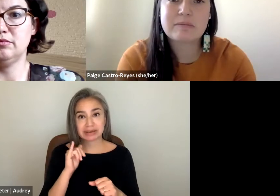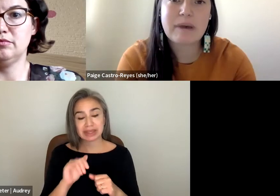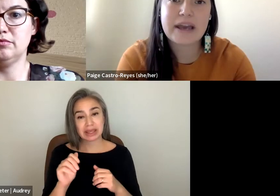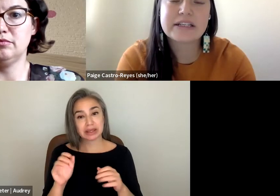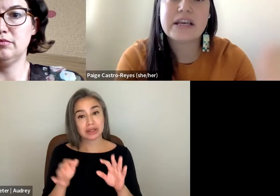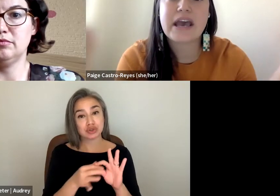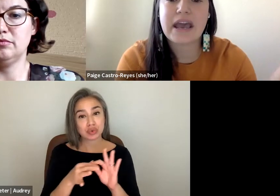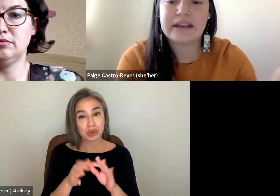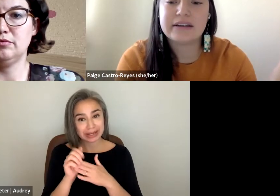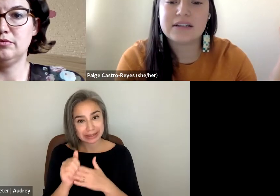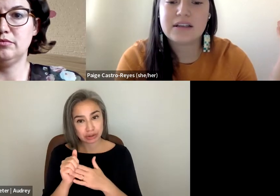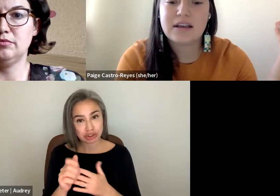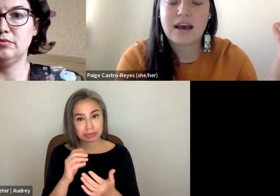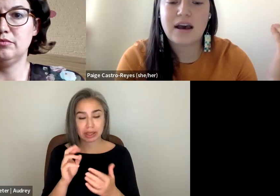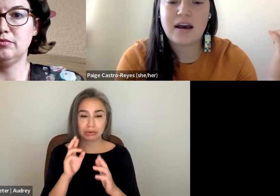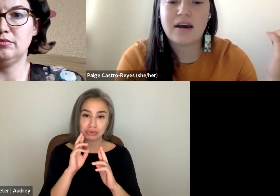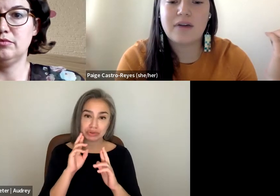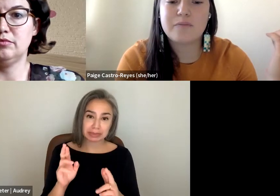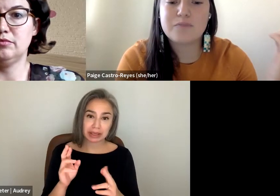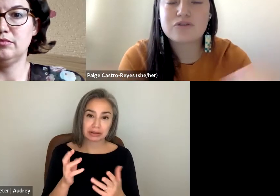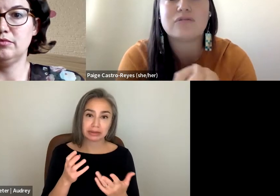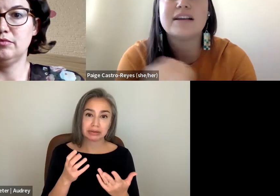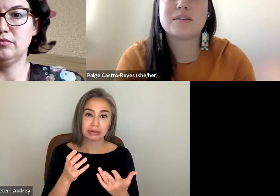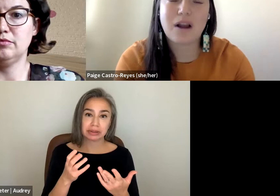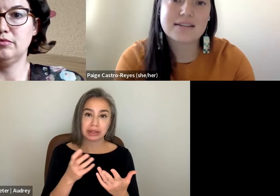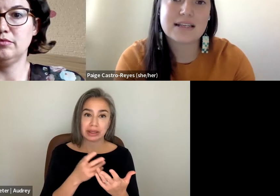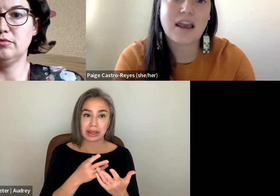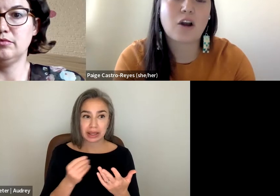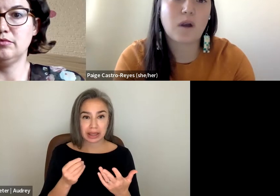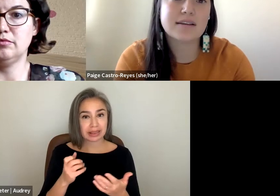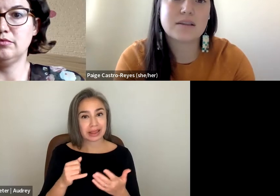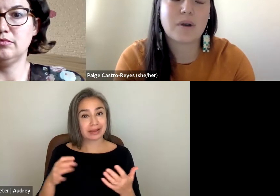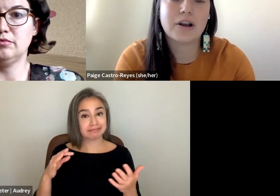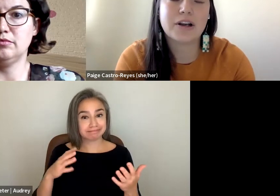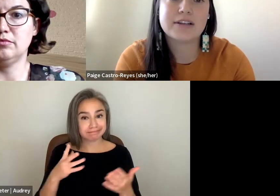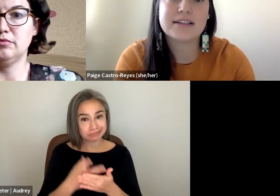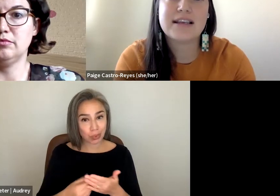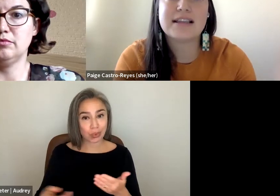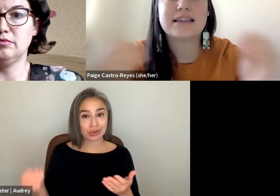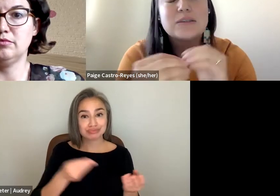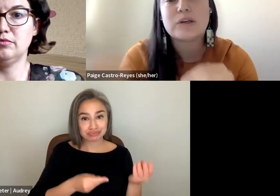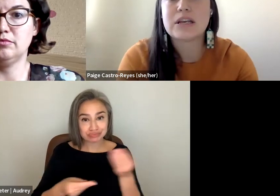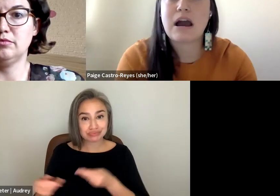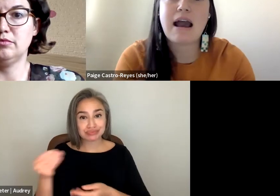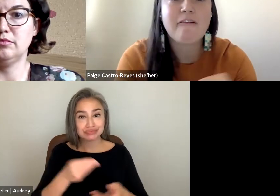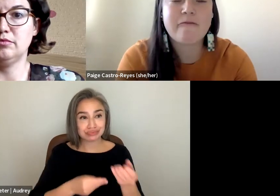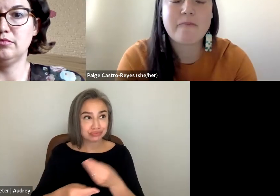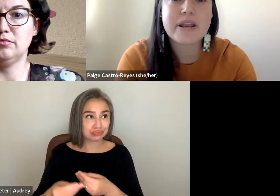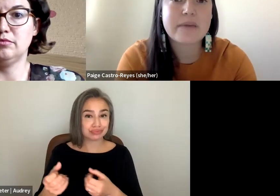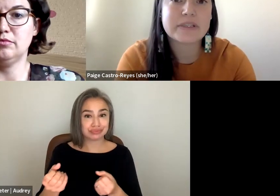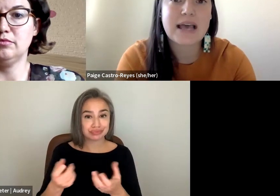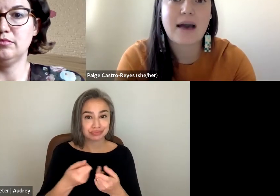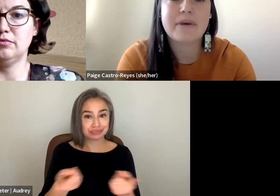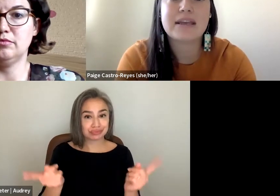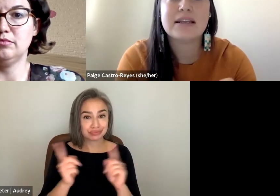and respect and mutual reciprocity across the partners, that this would not have